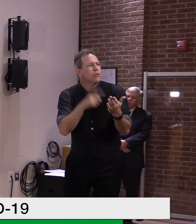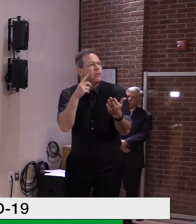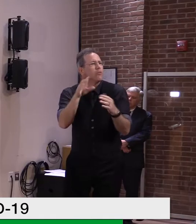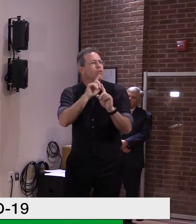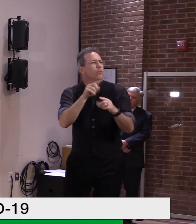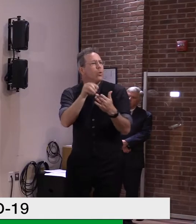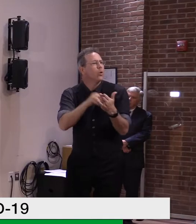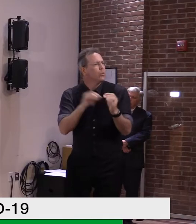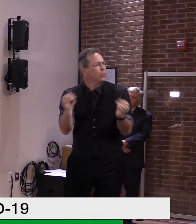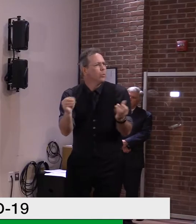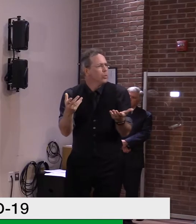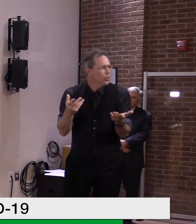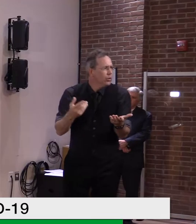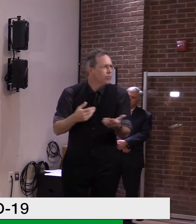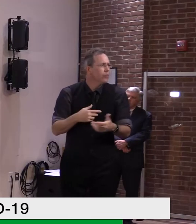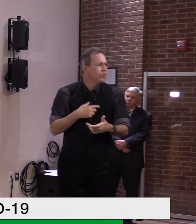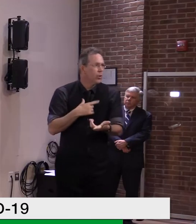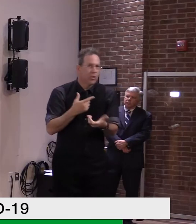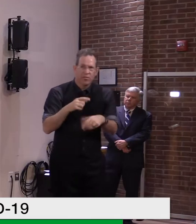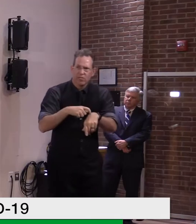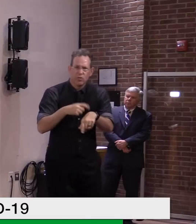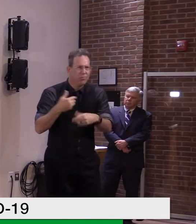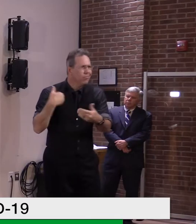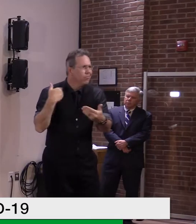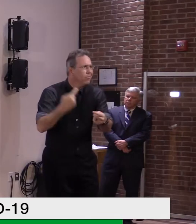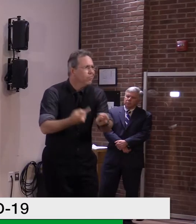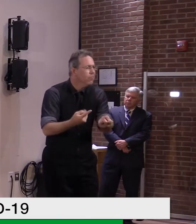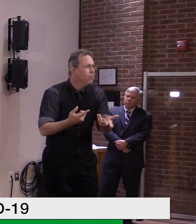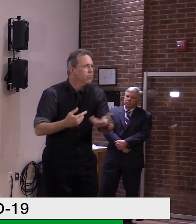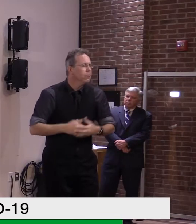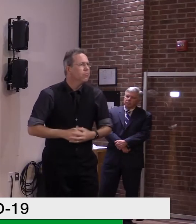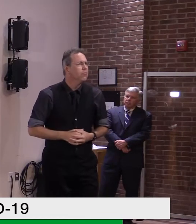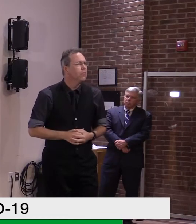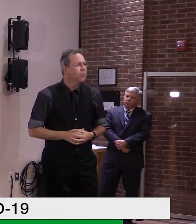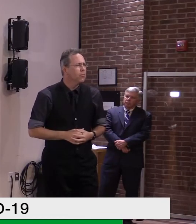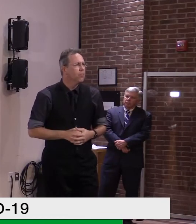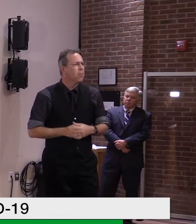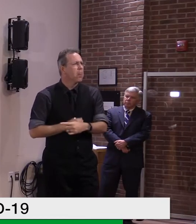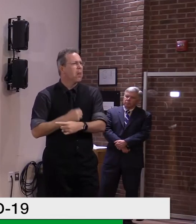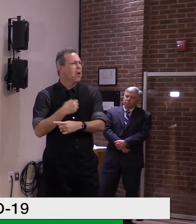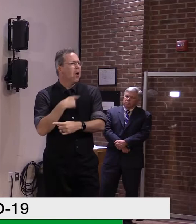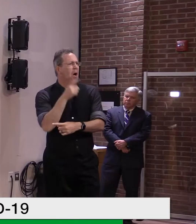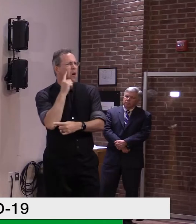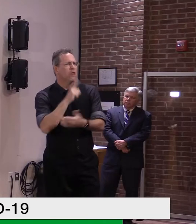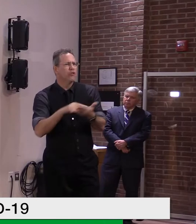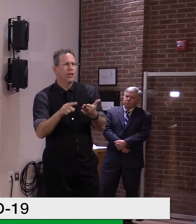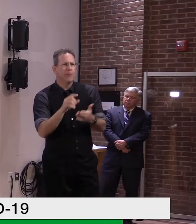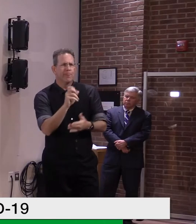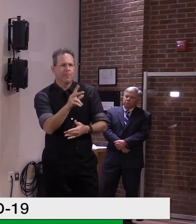ago. Let me look into that. I guess we'll keep chipping away. Yep. So.